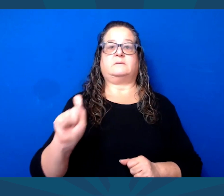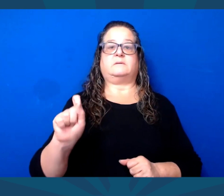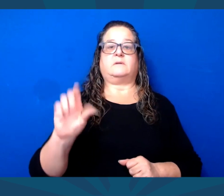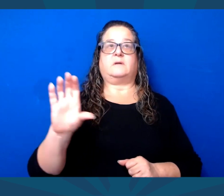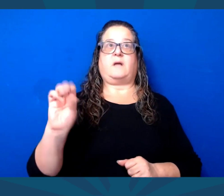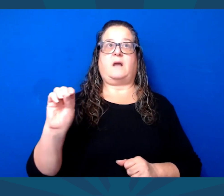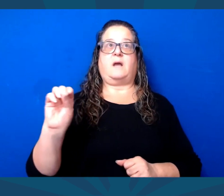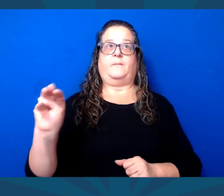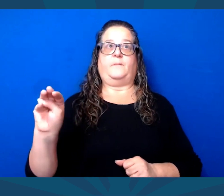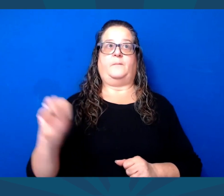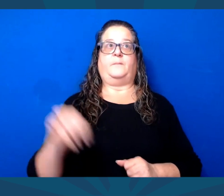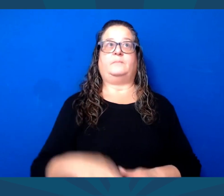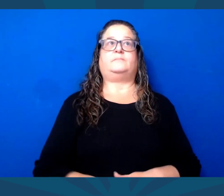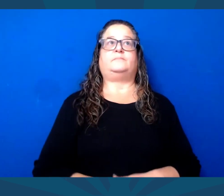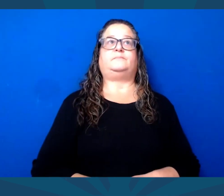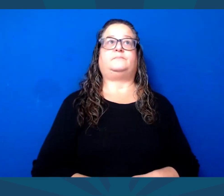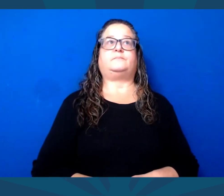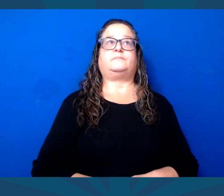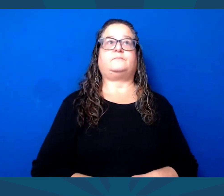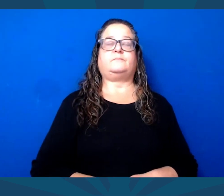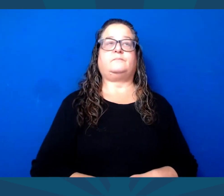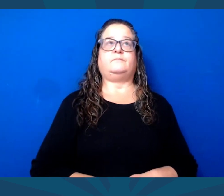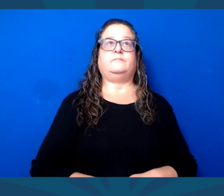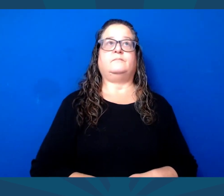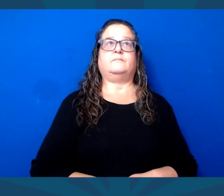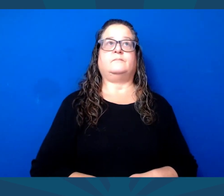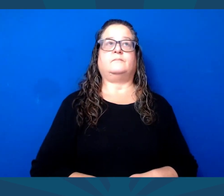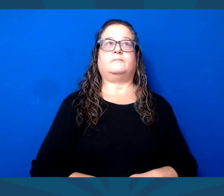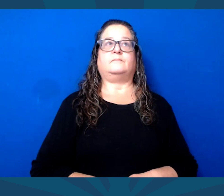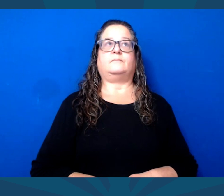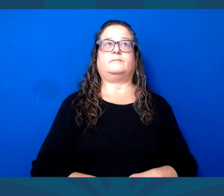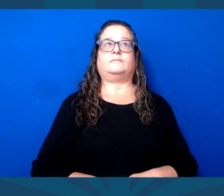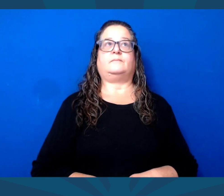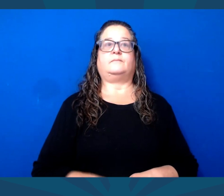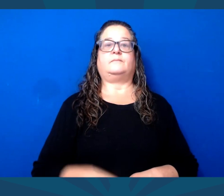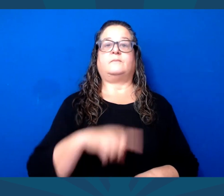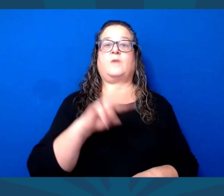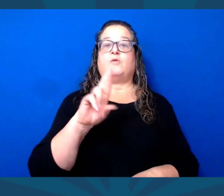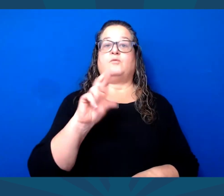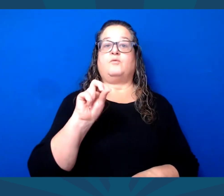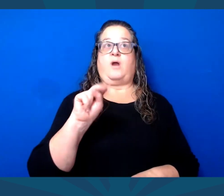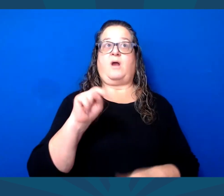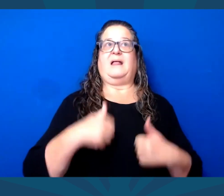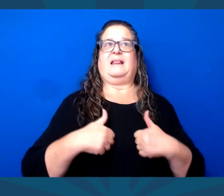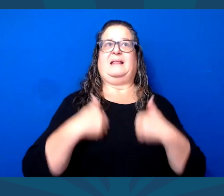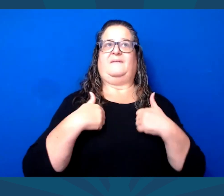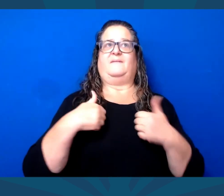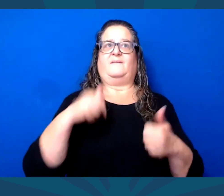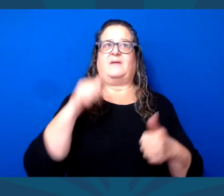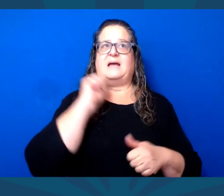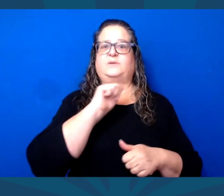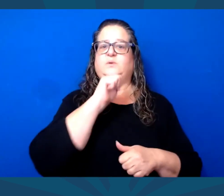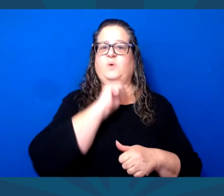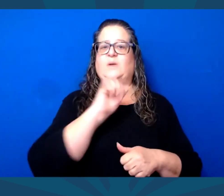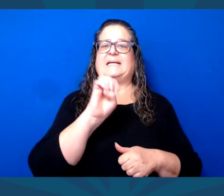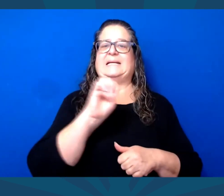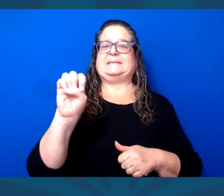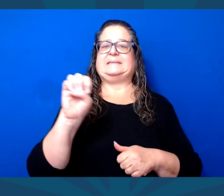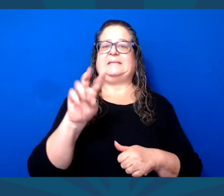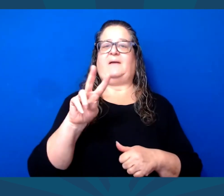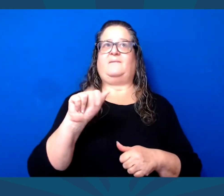I've been a resident of our great state of Arizona and East Valley since 1995. We face a